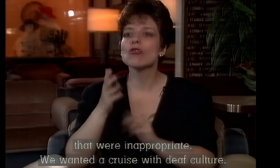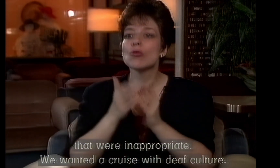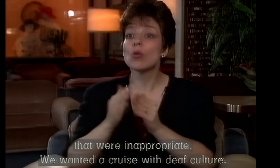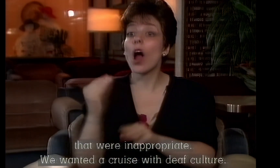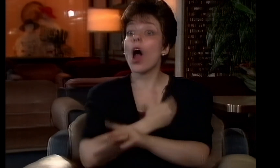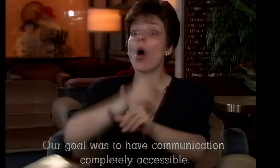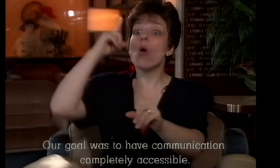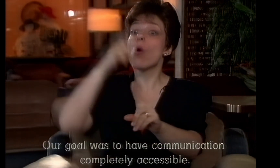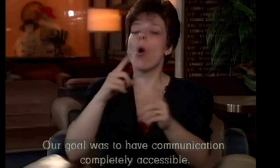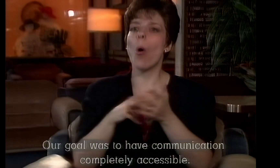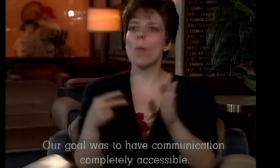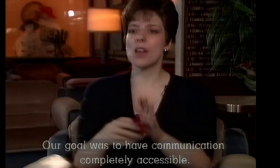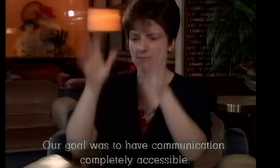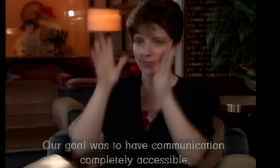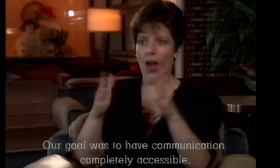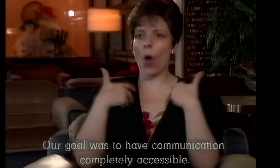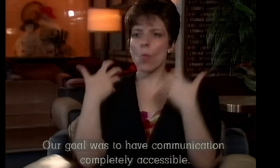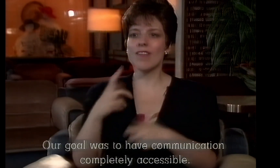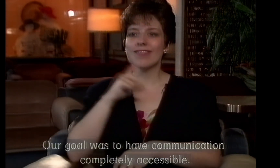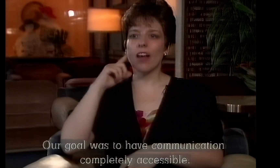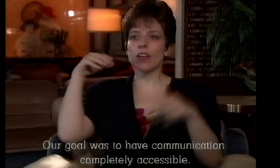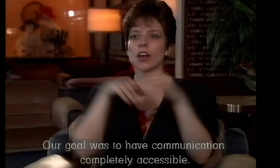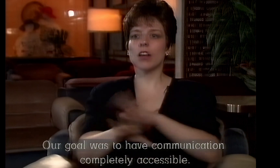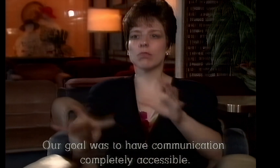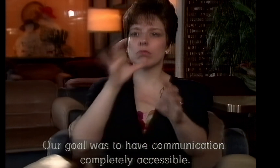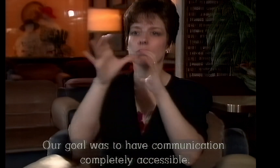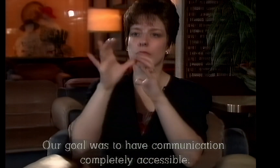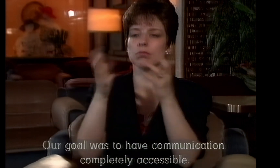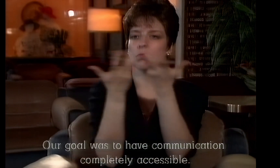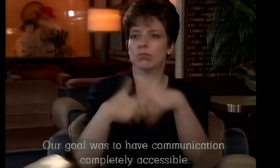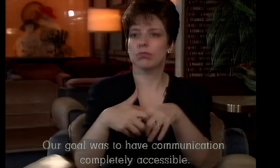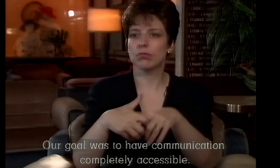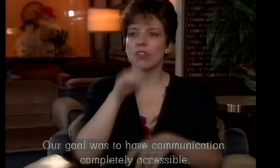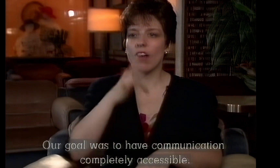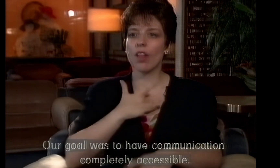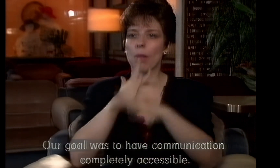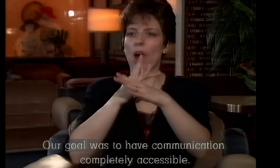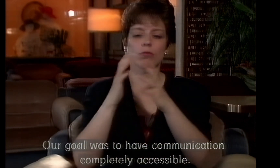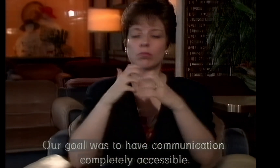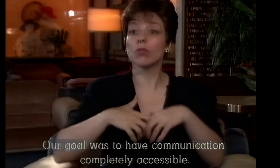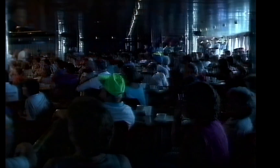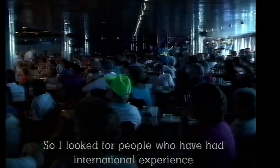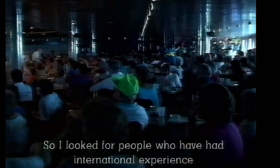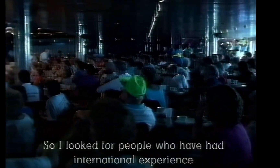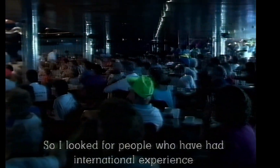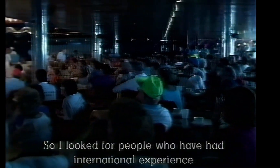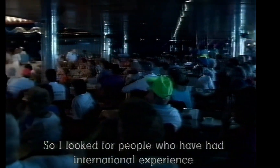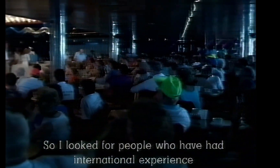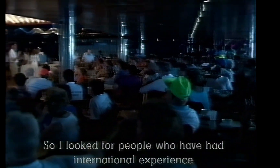deaf culture. Our goal was to have a place where communication was completely accessible, barrier-free. So I looked